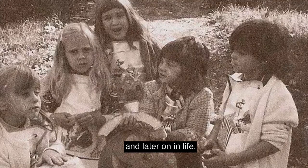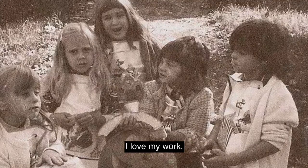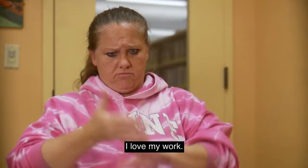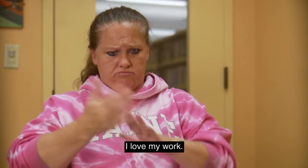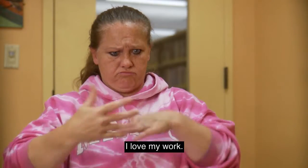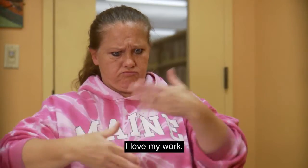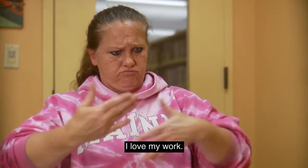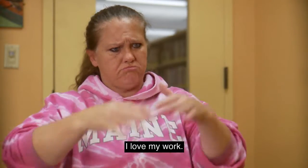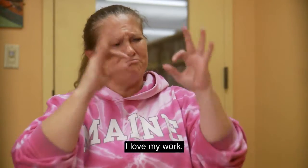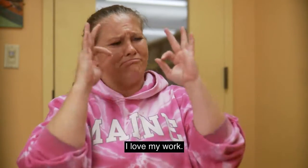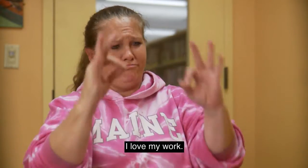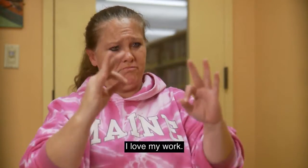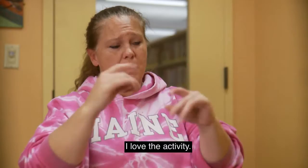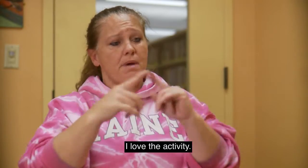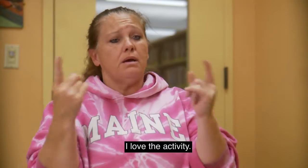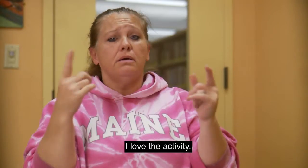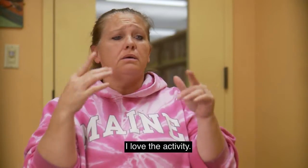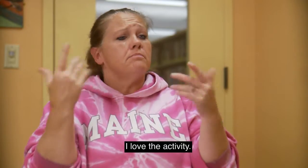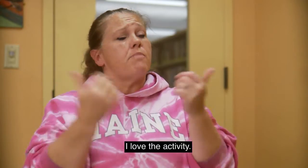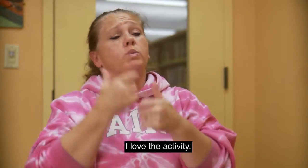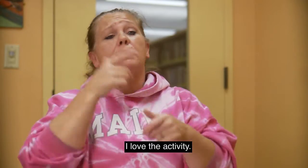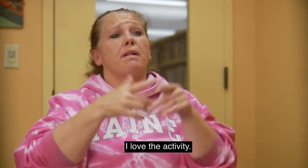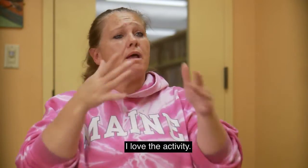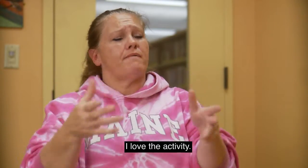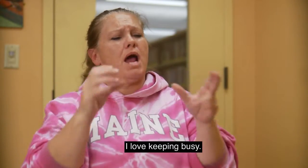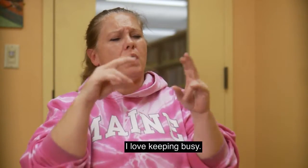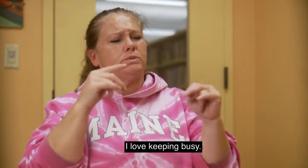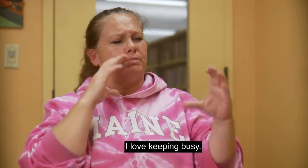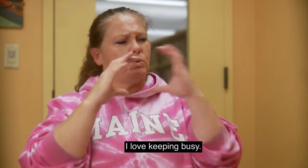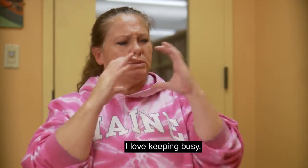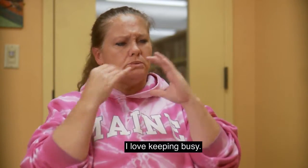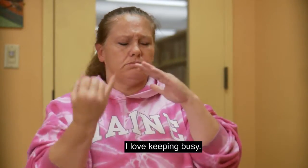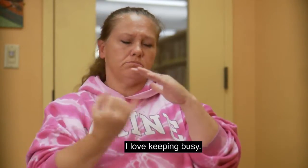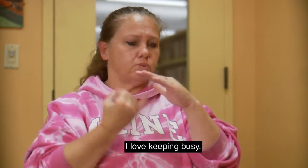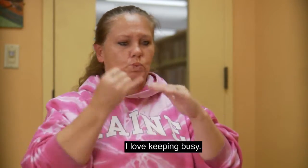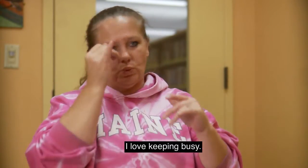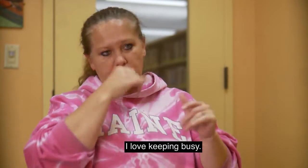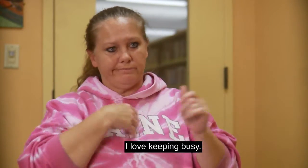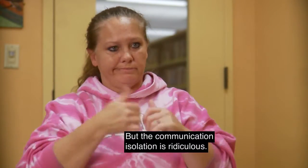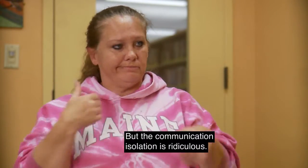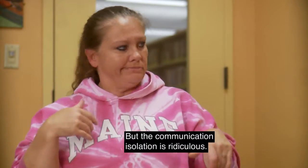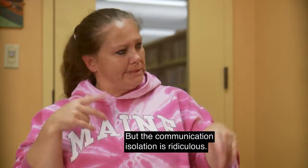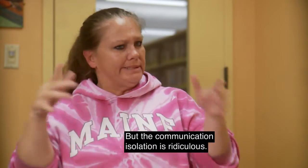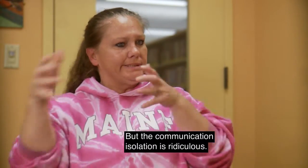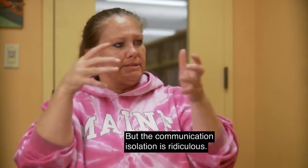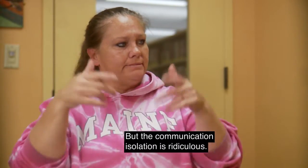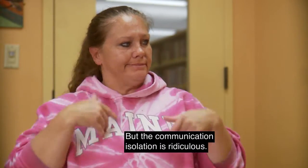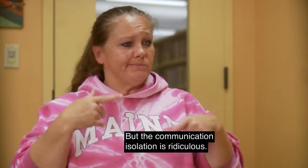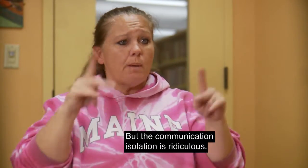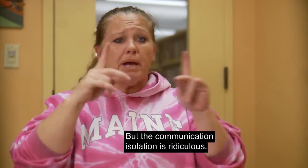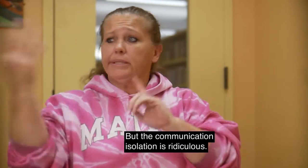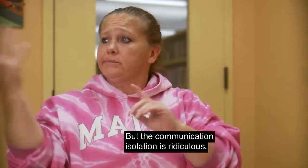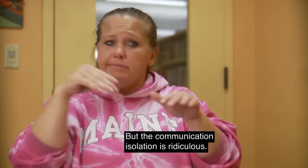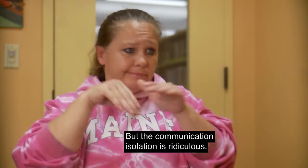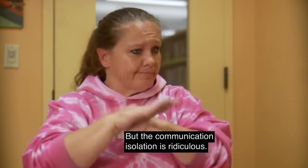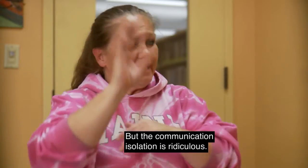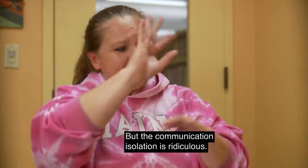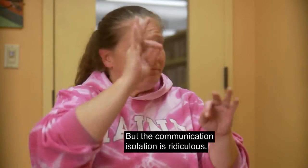I love my work, I love the activity, I love keeping busy, but the communication isolation is ridiculous.